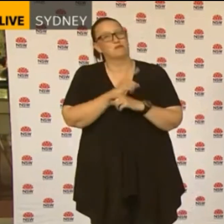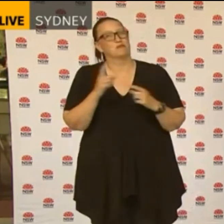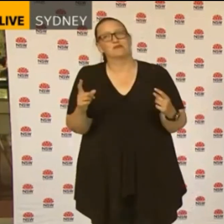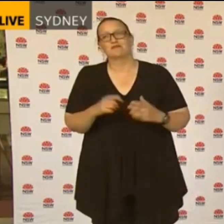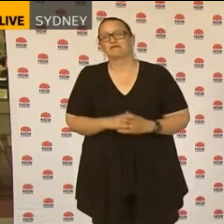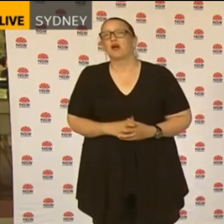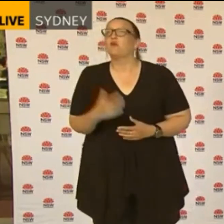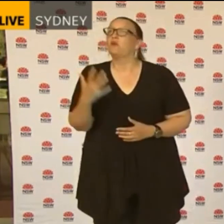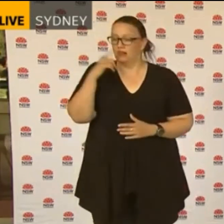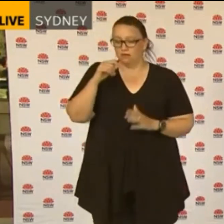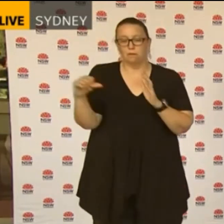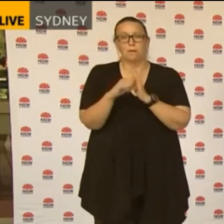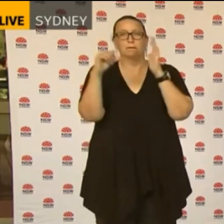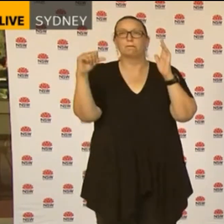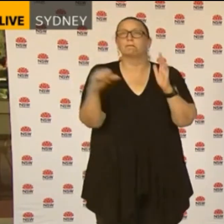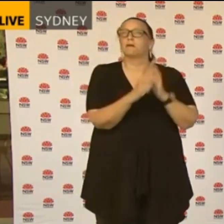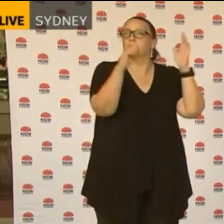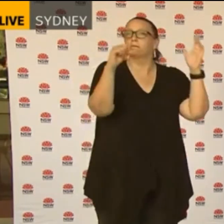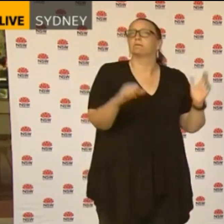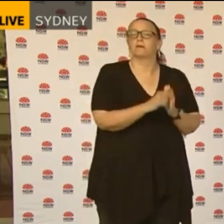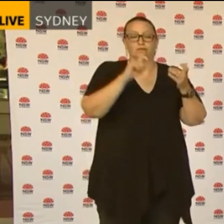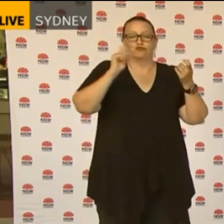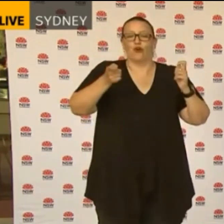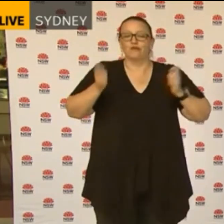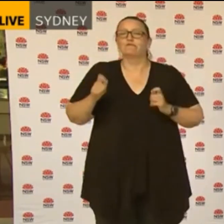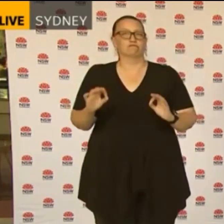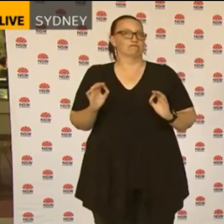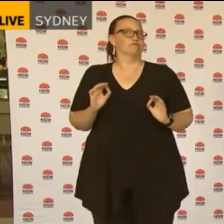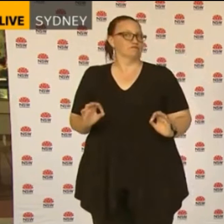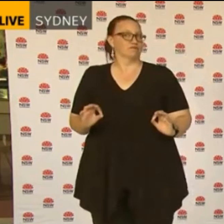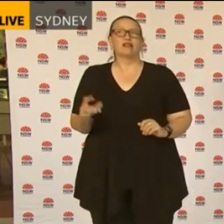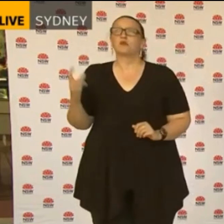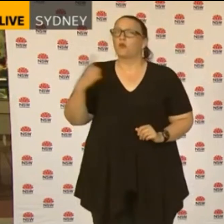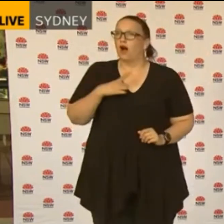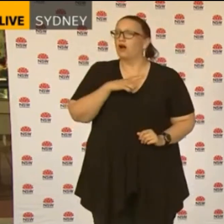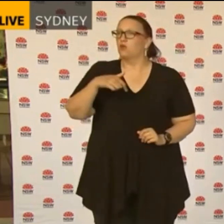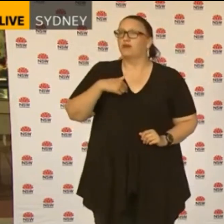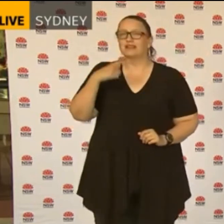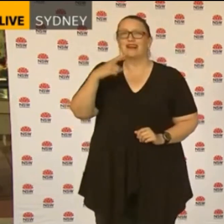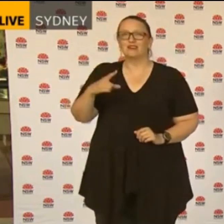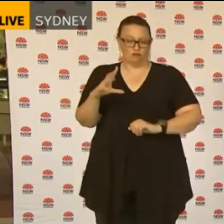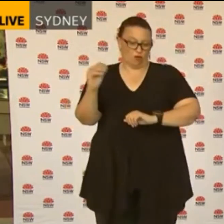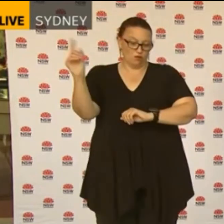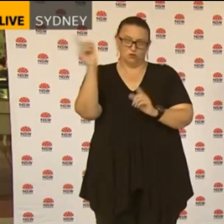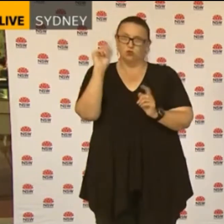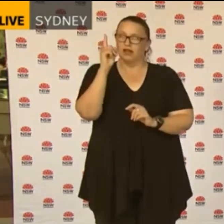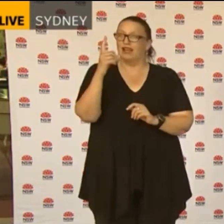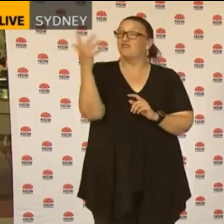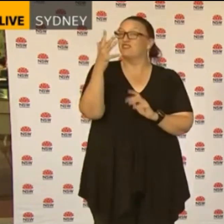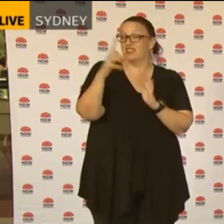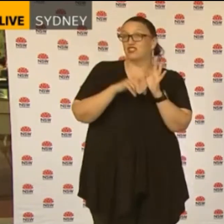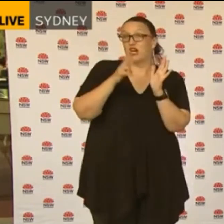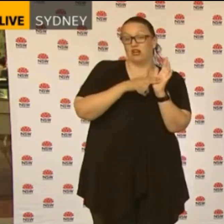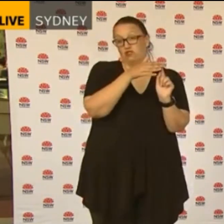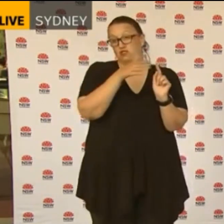tighten things, to make things stricter and better, of course we will. And that's why the pause in the number of people we're welcoming back, the number of Australians we're welcoming